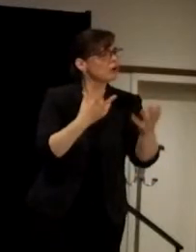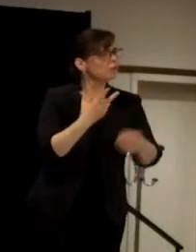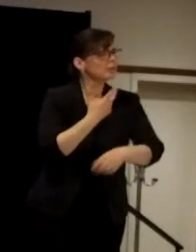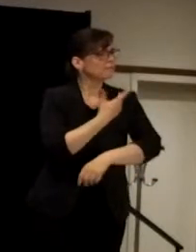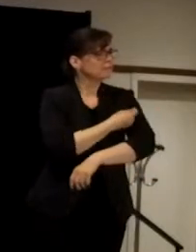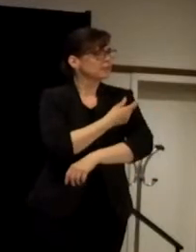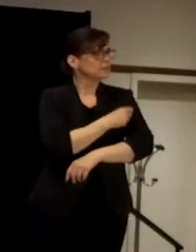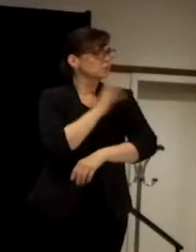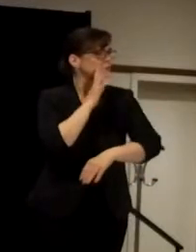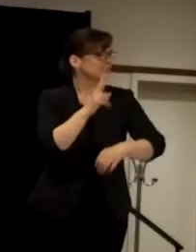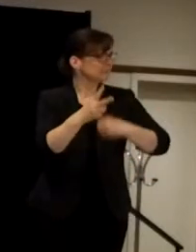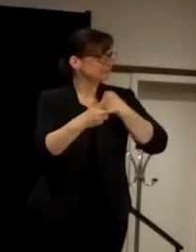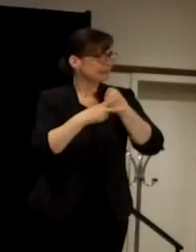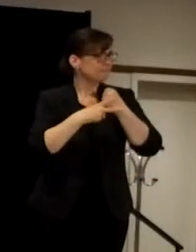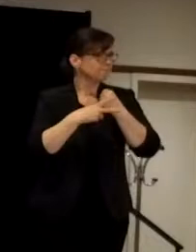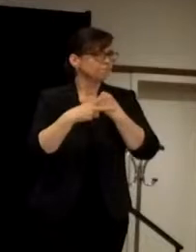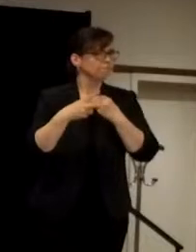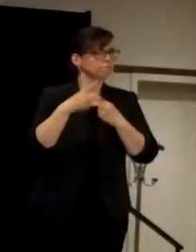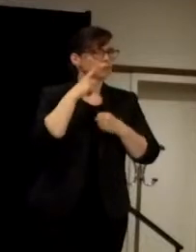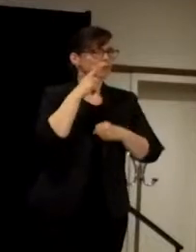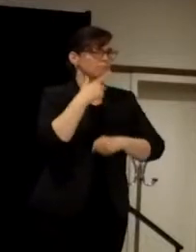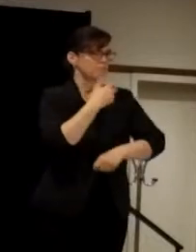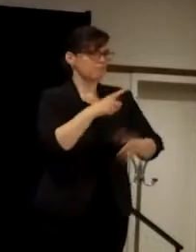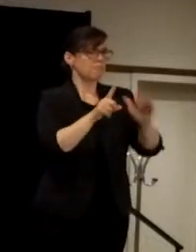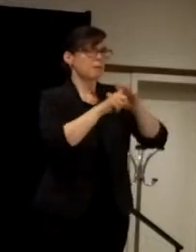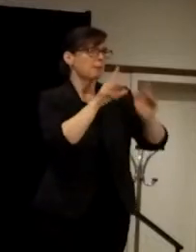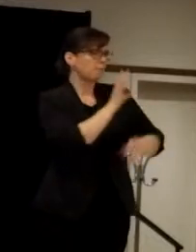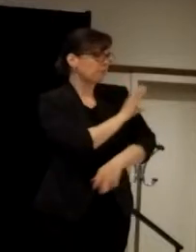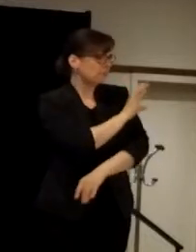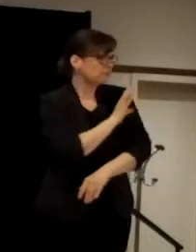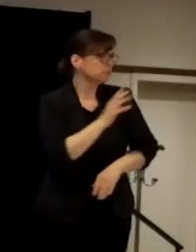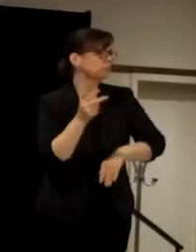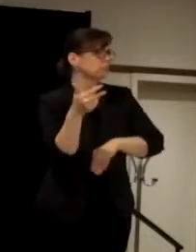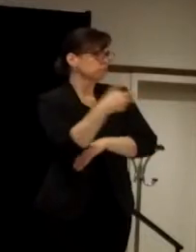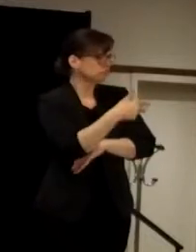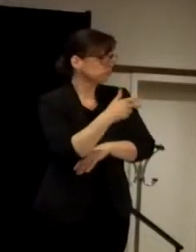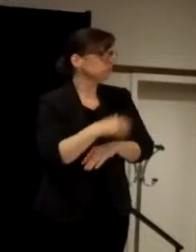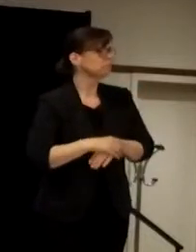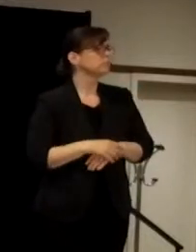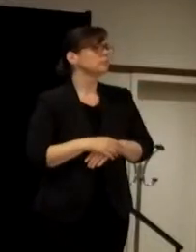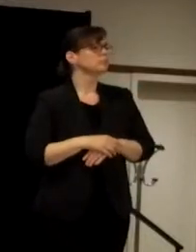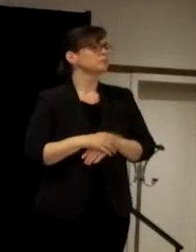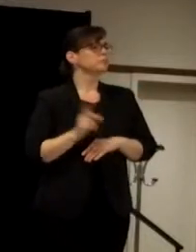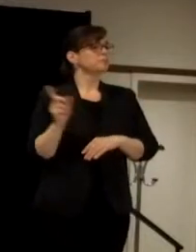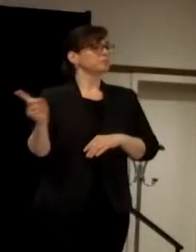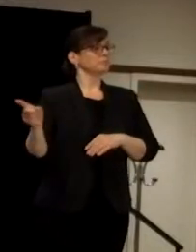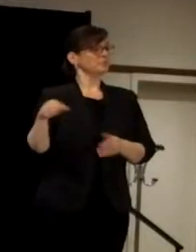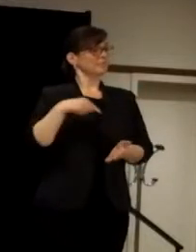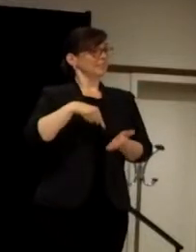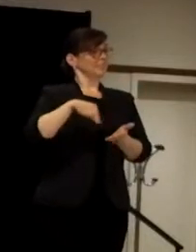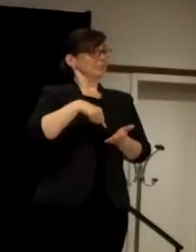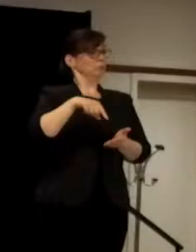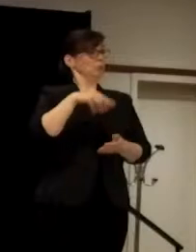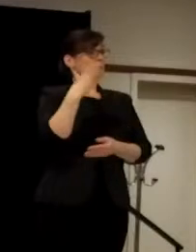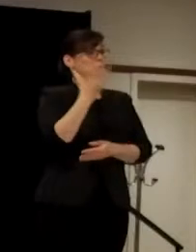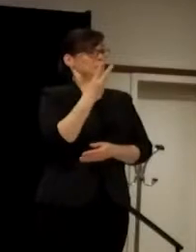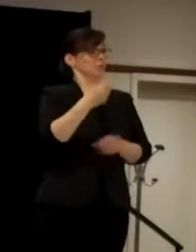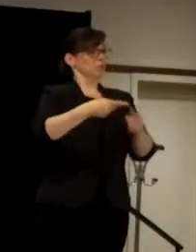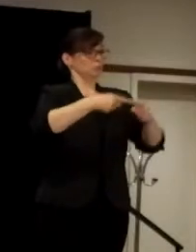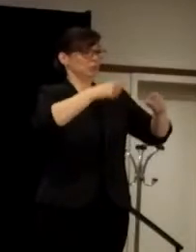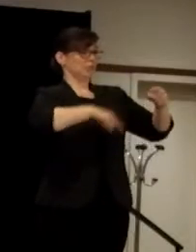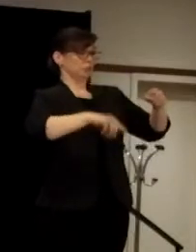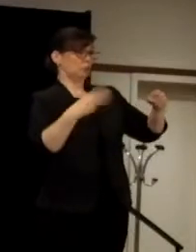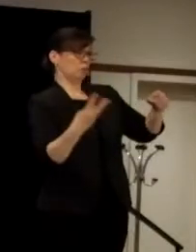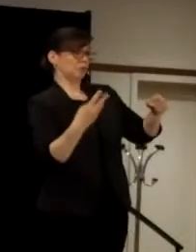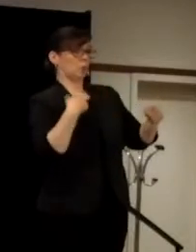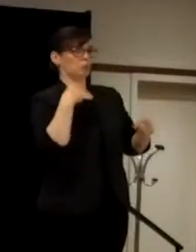it varies depending on the size of the district and other Yeah. things. So again, this week, this Wednesday to Wednesday, we'll be doing Moderna. It